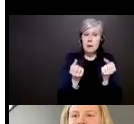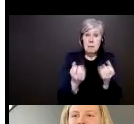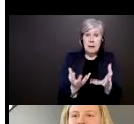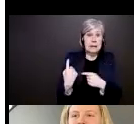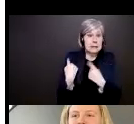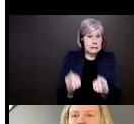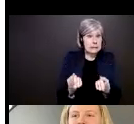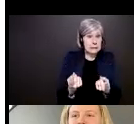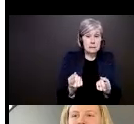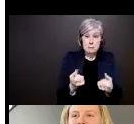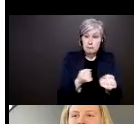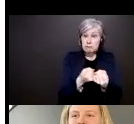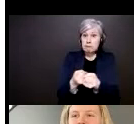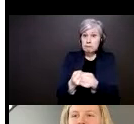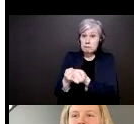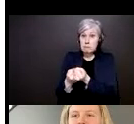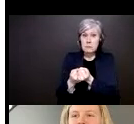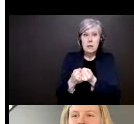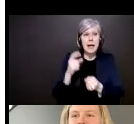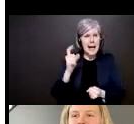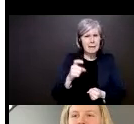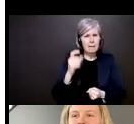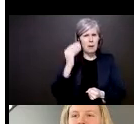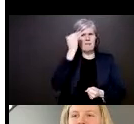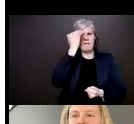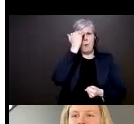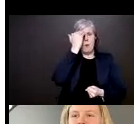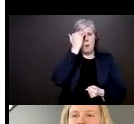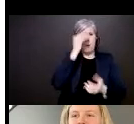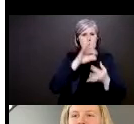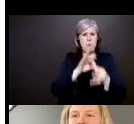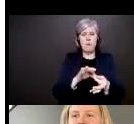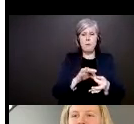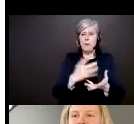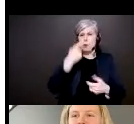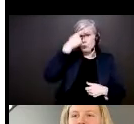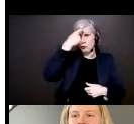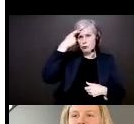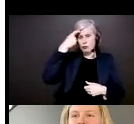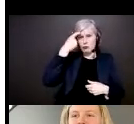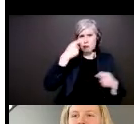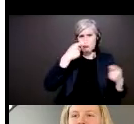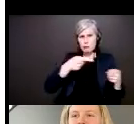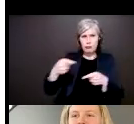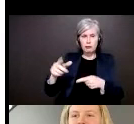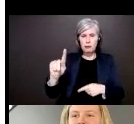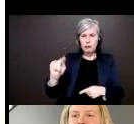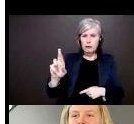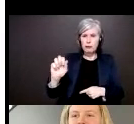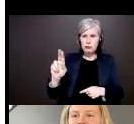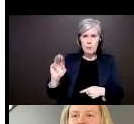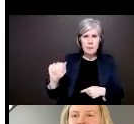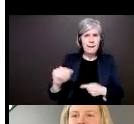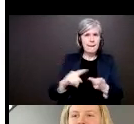and violence informed is a Canadian innovation that builds on all that trauma informed work that was done, come out of